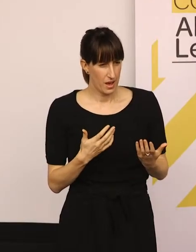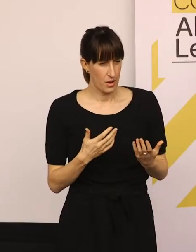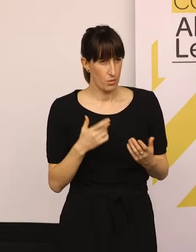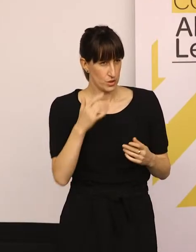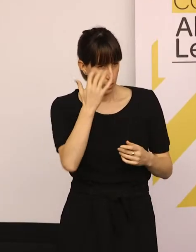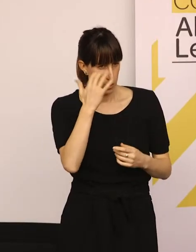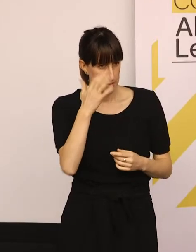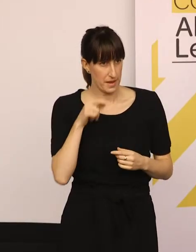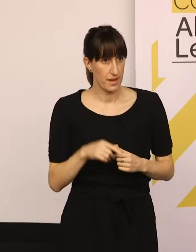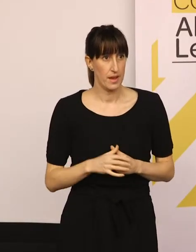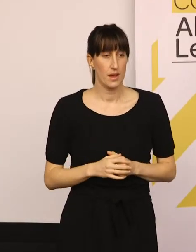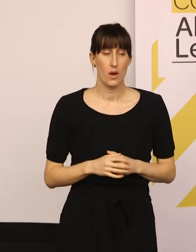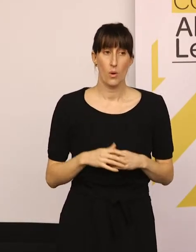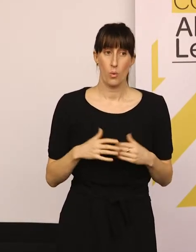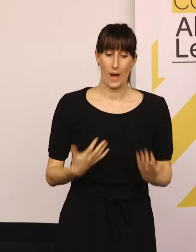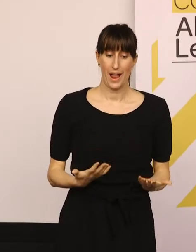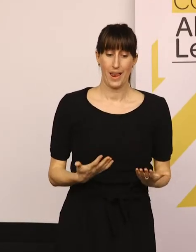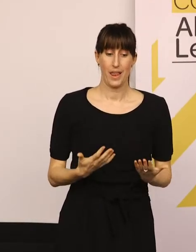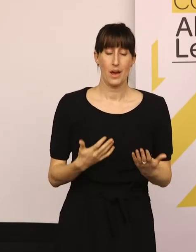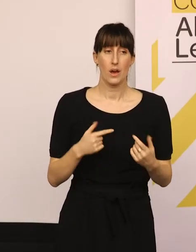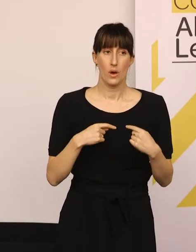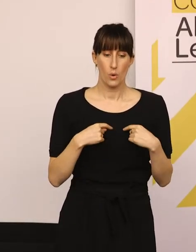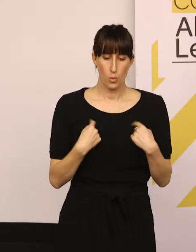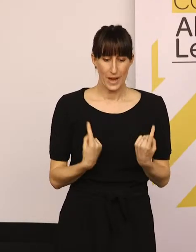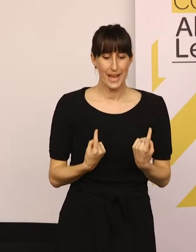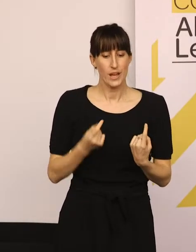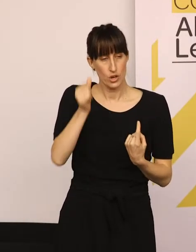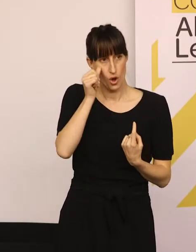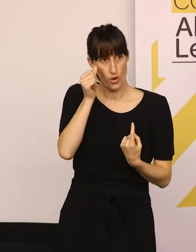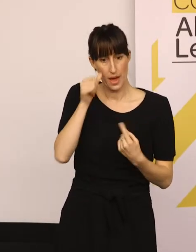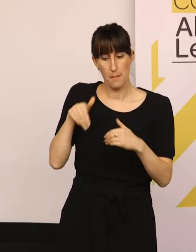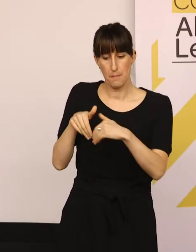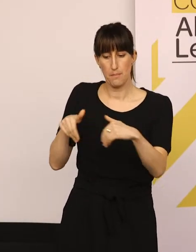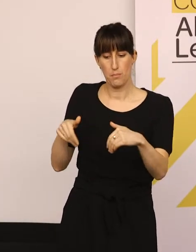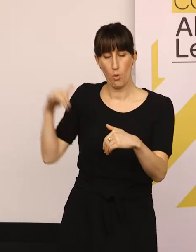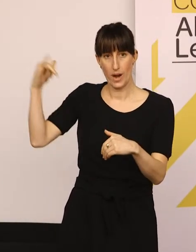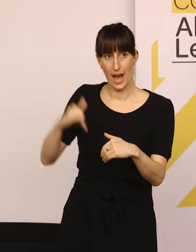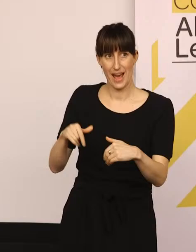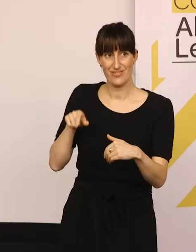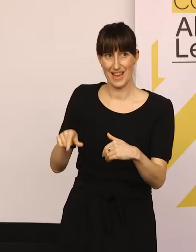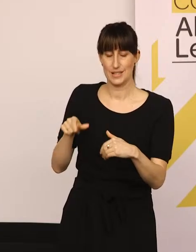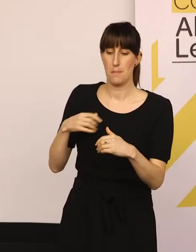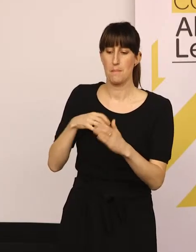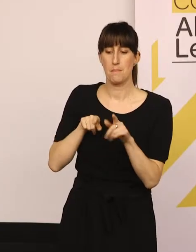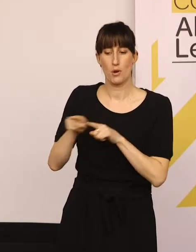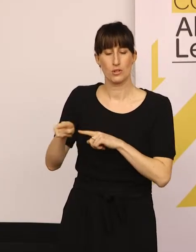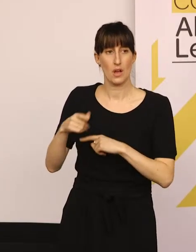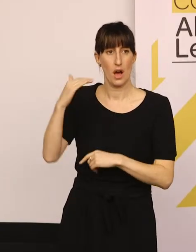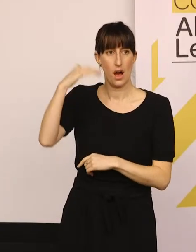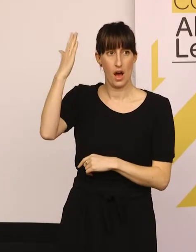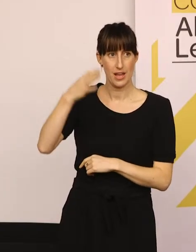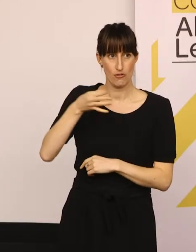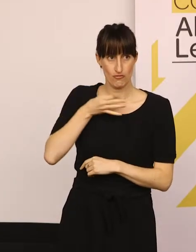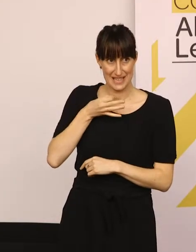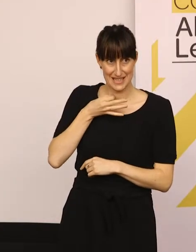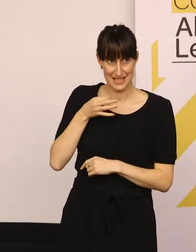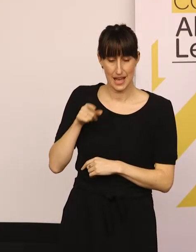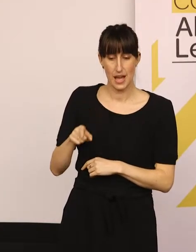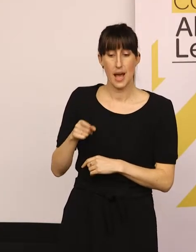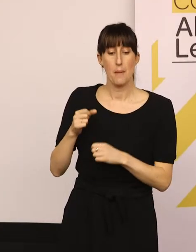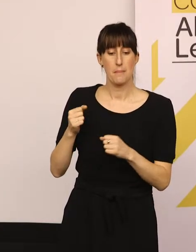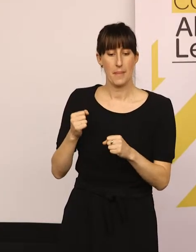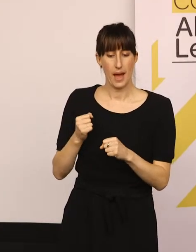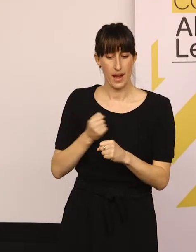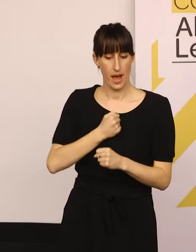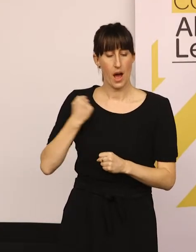need to strengthen a range of measures at the border to ensure that it is, as I say, both watertight and